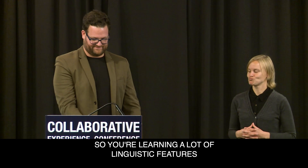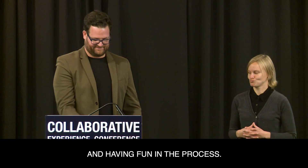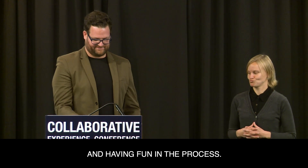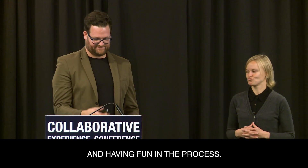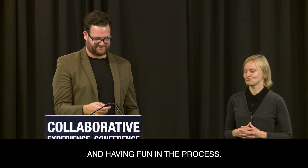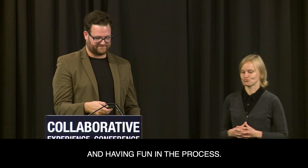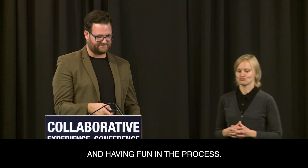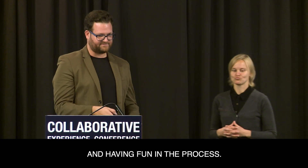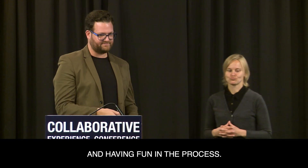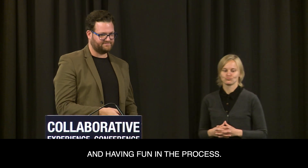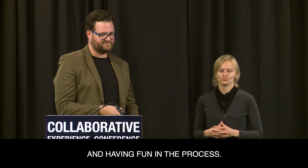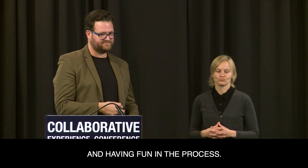and having fun in the process.